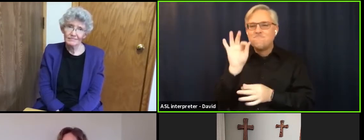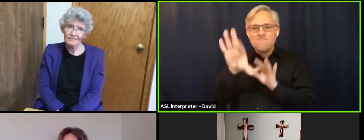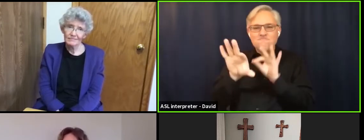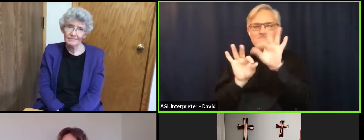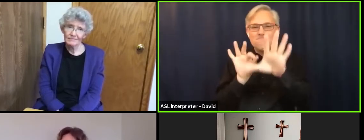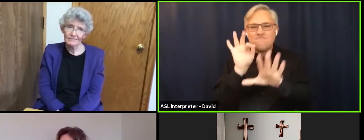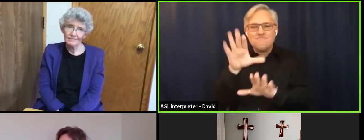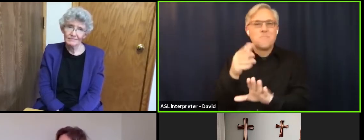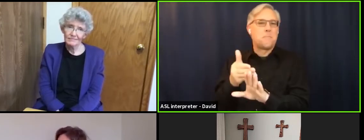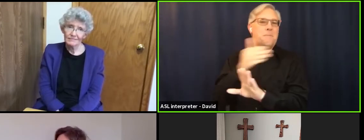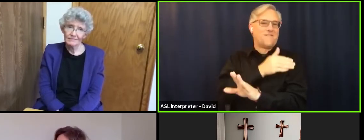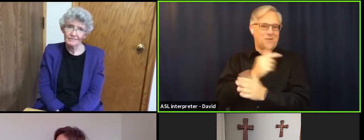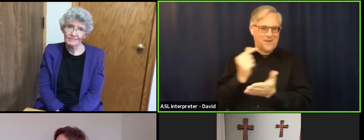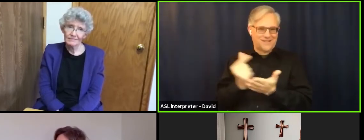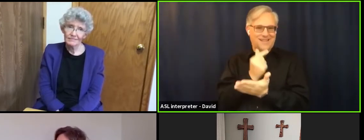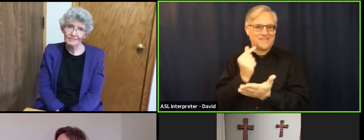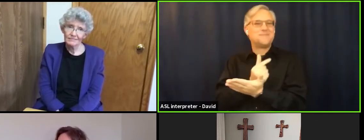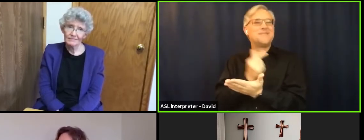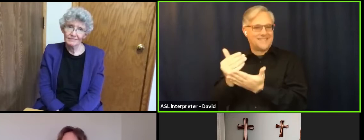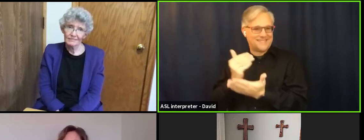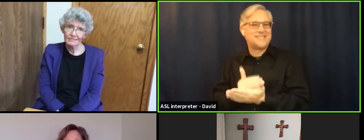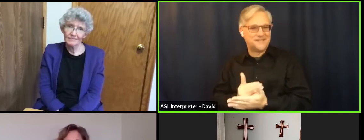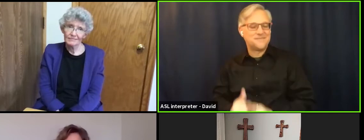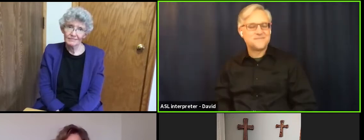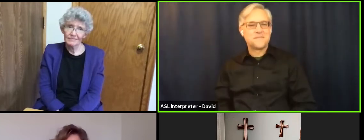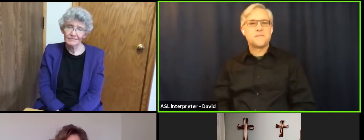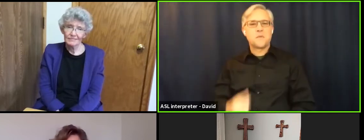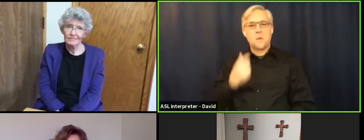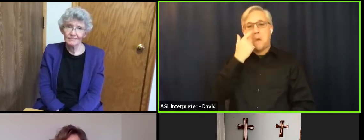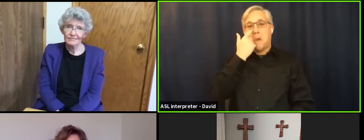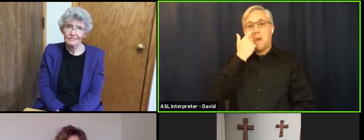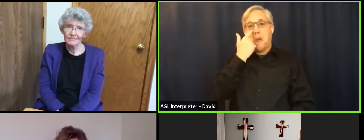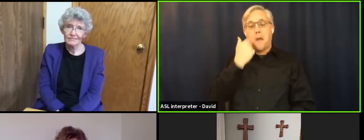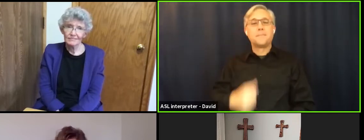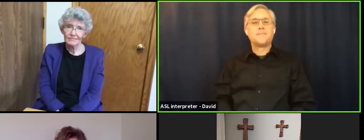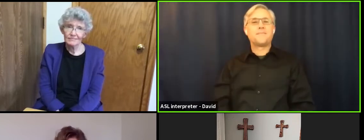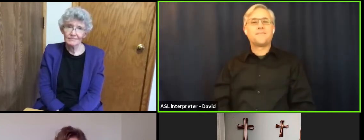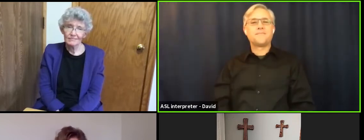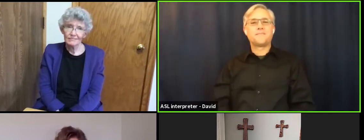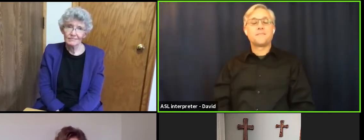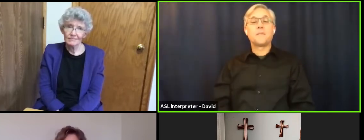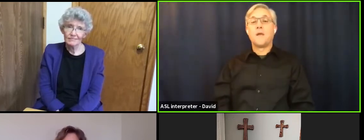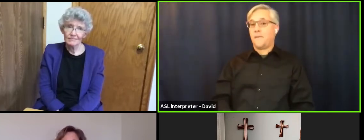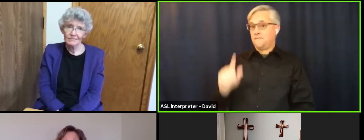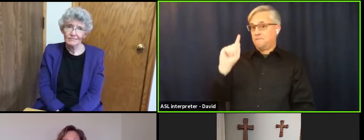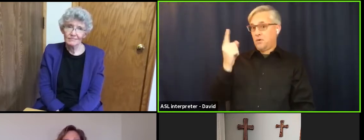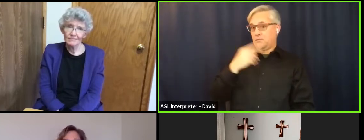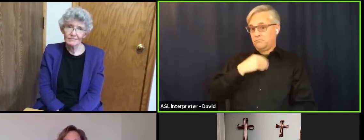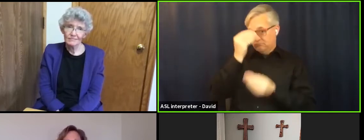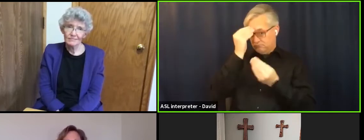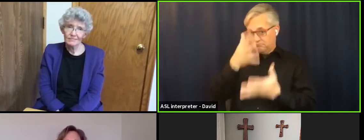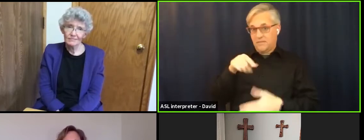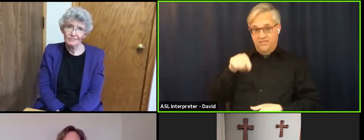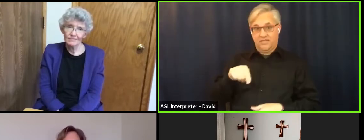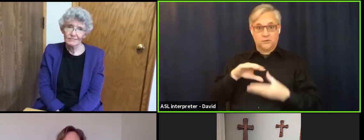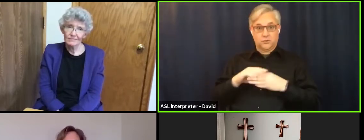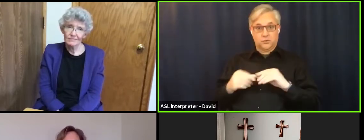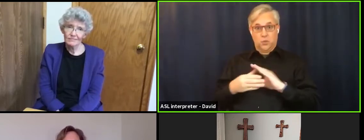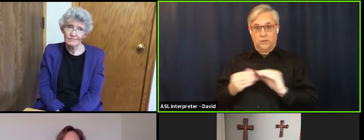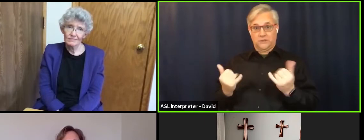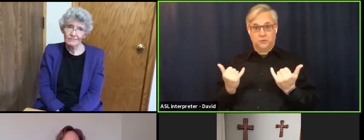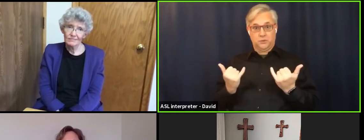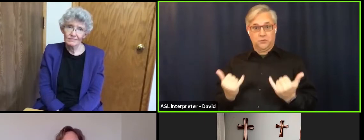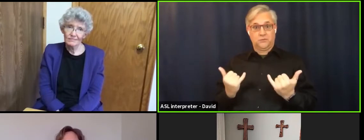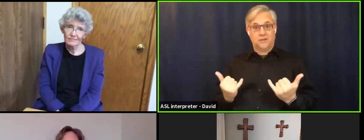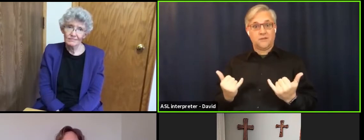the gospel lesson. So the first thing I want to say about this particular story today is that it was